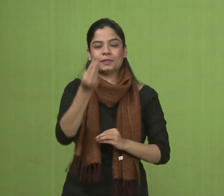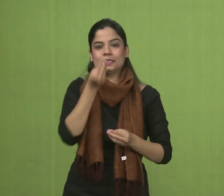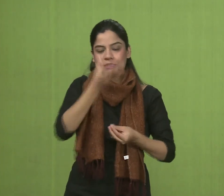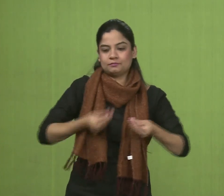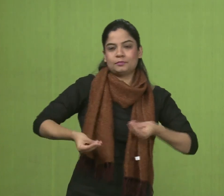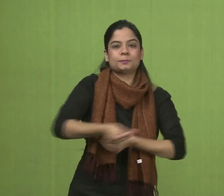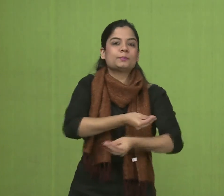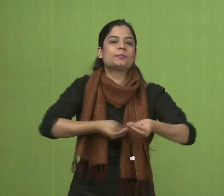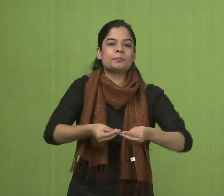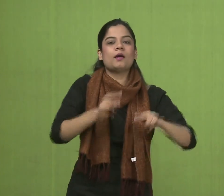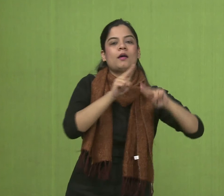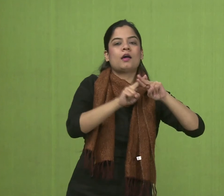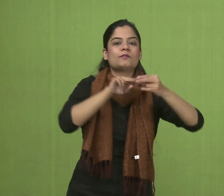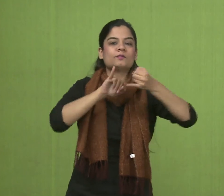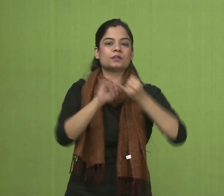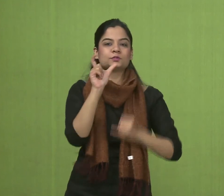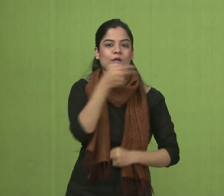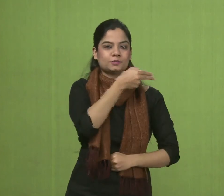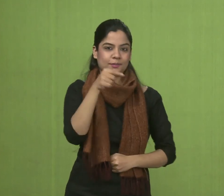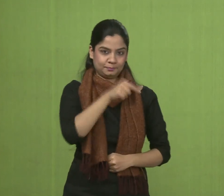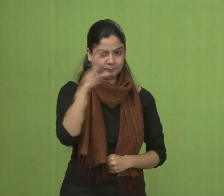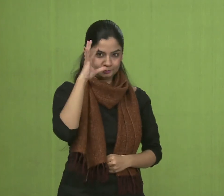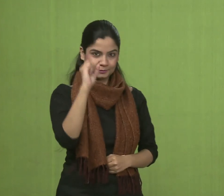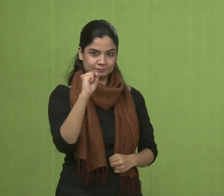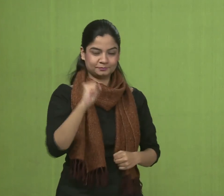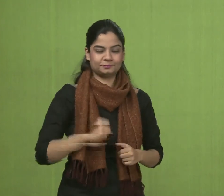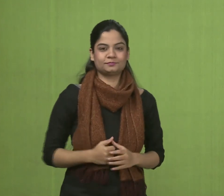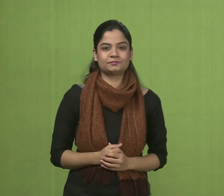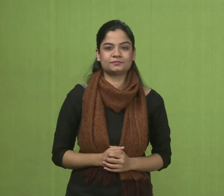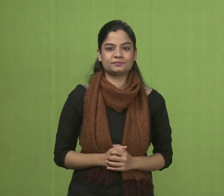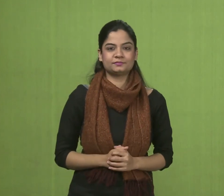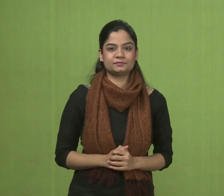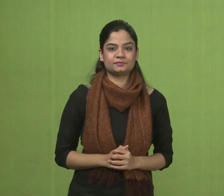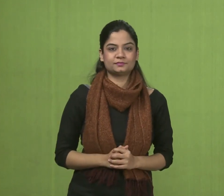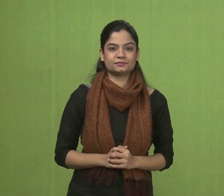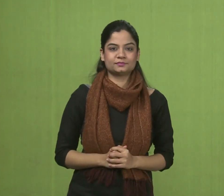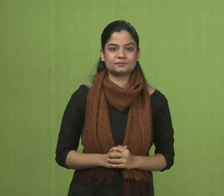may have experienced that in the past. So, it's best to keep following functional storage.